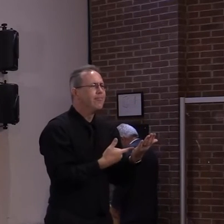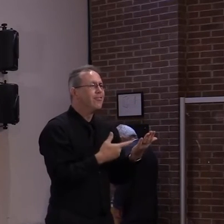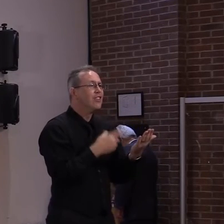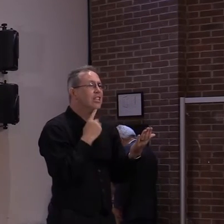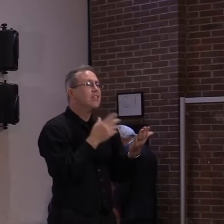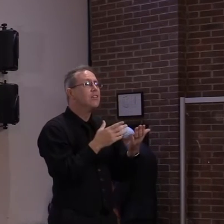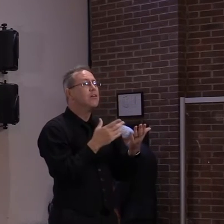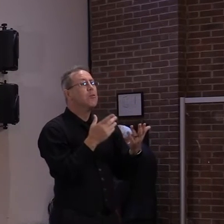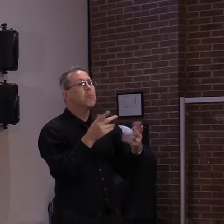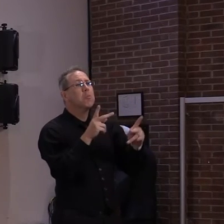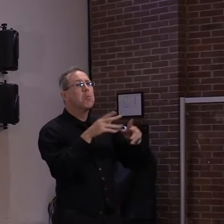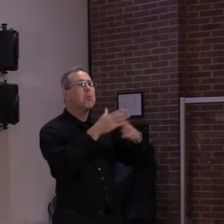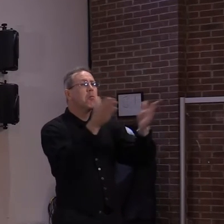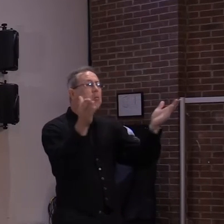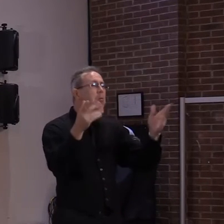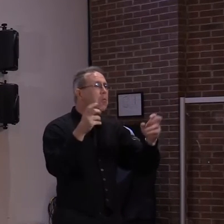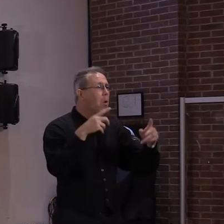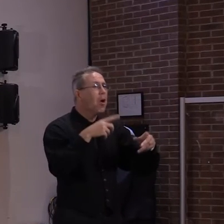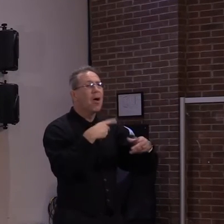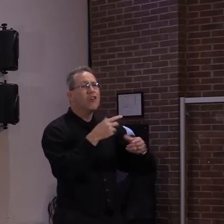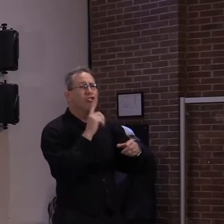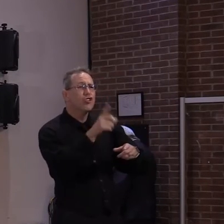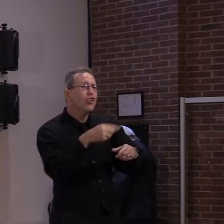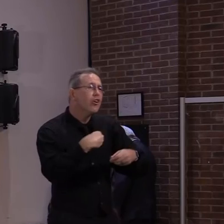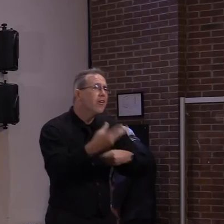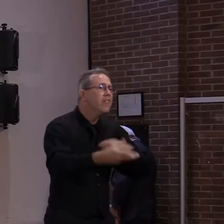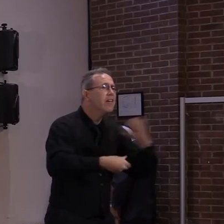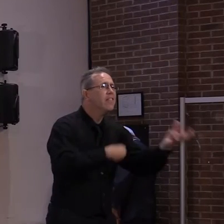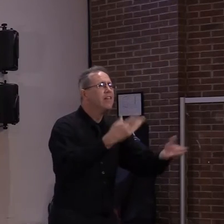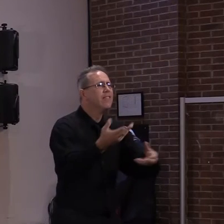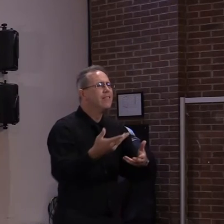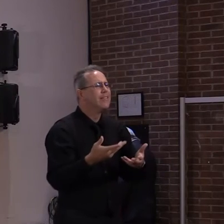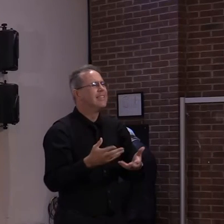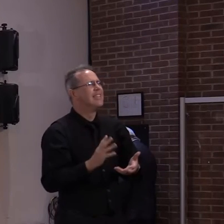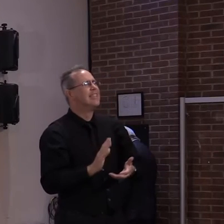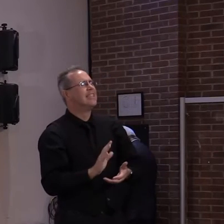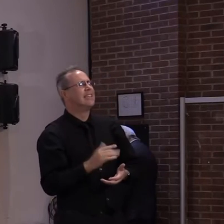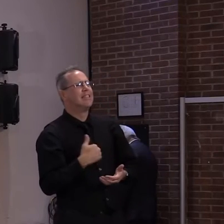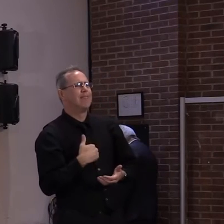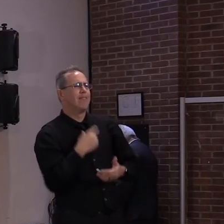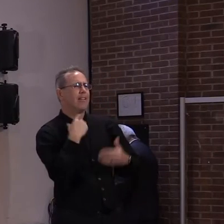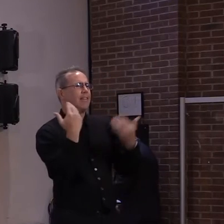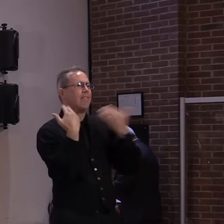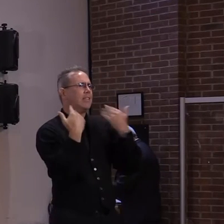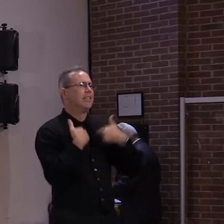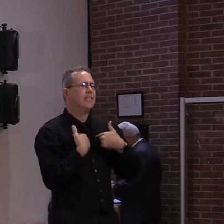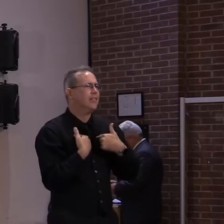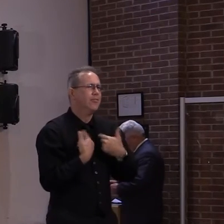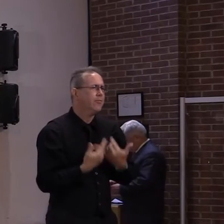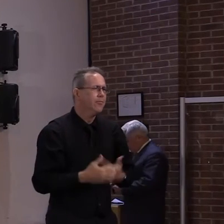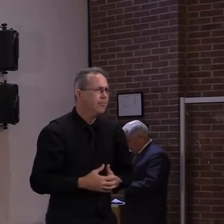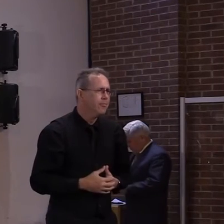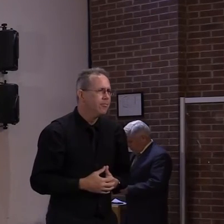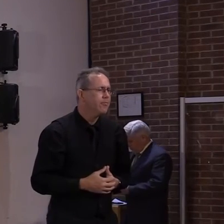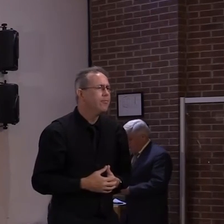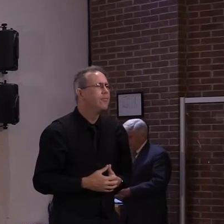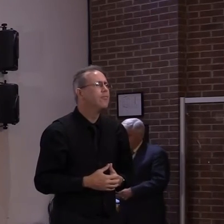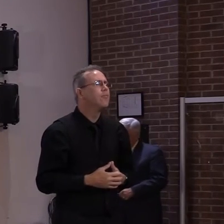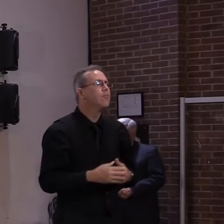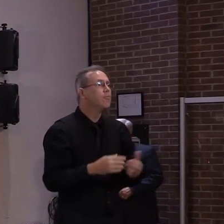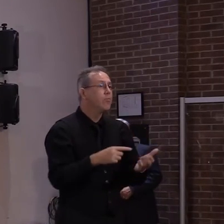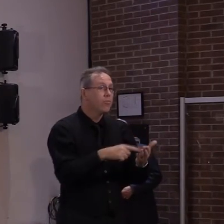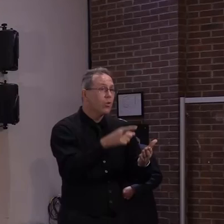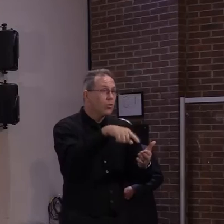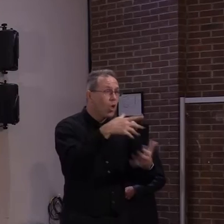should be having people take ivermectin. Certainly not the vaccinated people. If